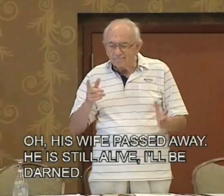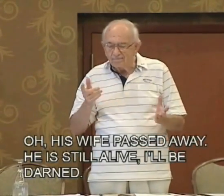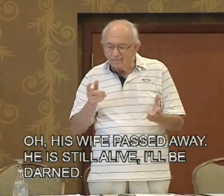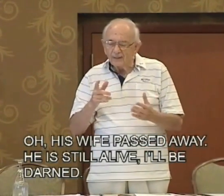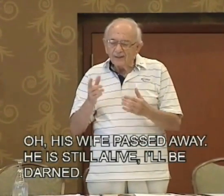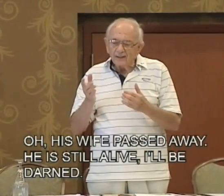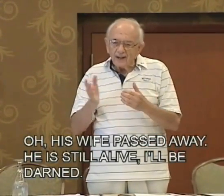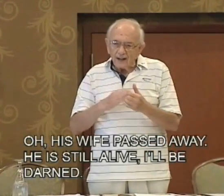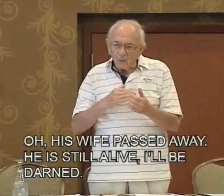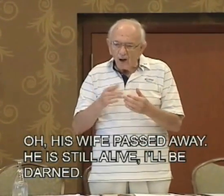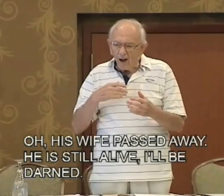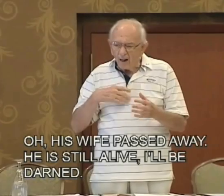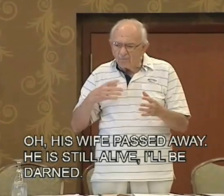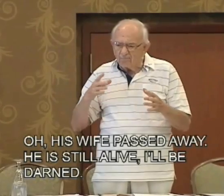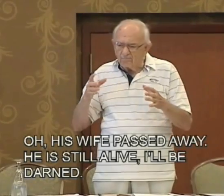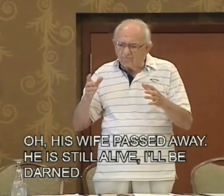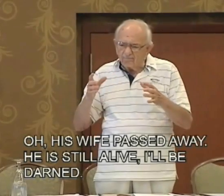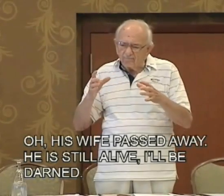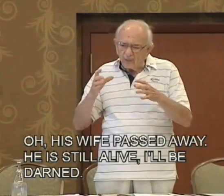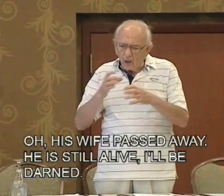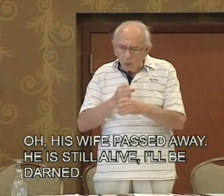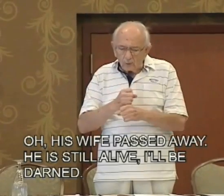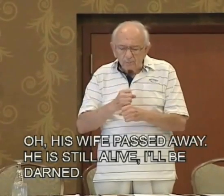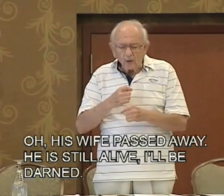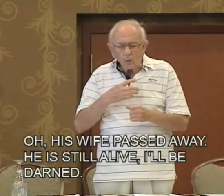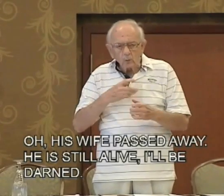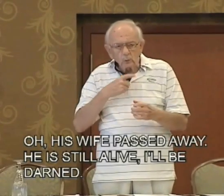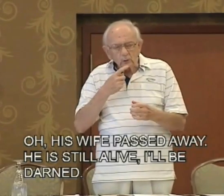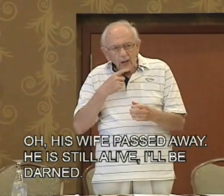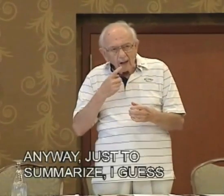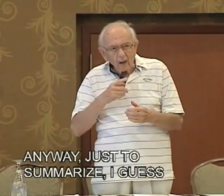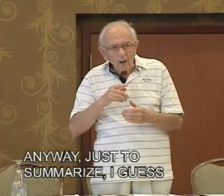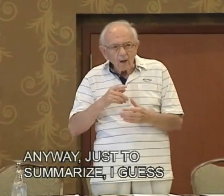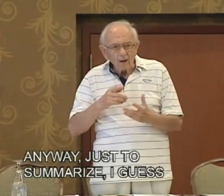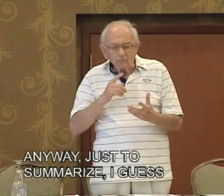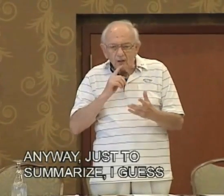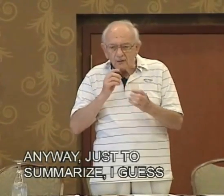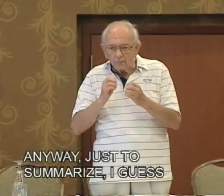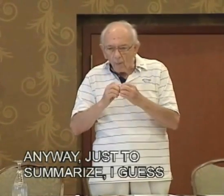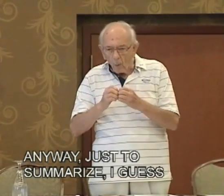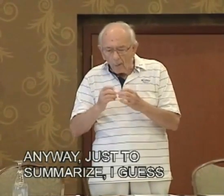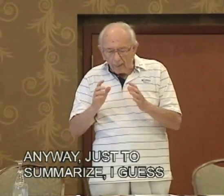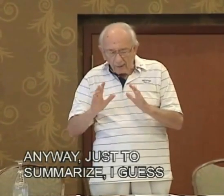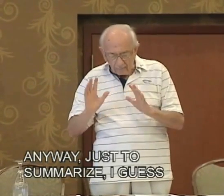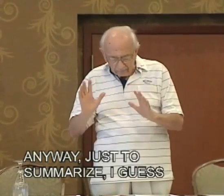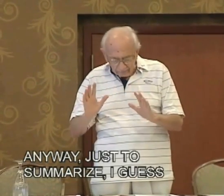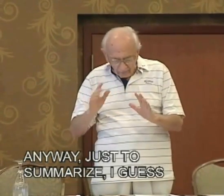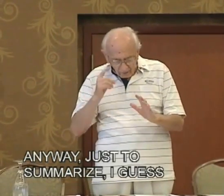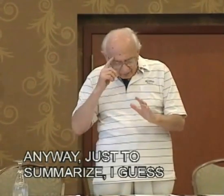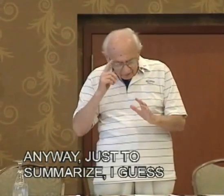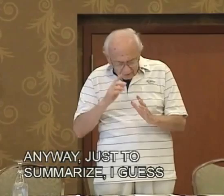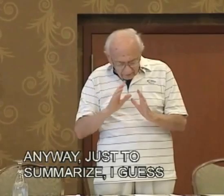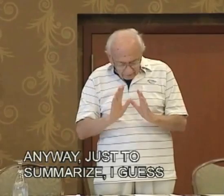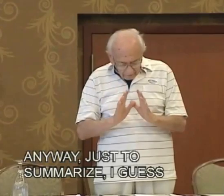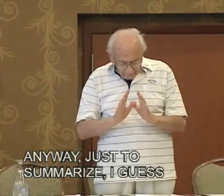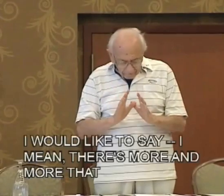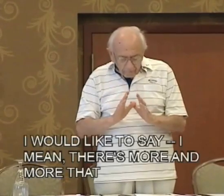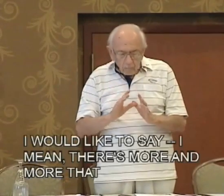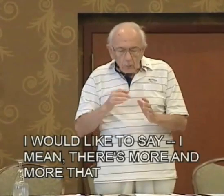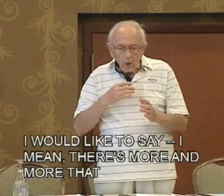alive I'll be darned anyway just to summarize I guess I would like to say I mean there's more and more that I could tell